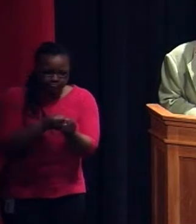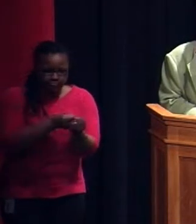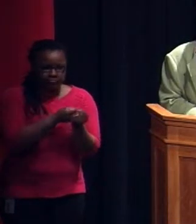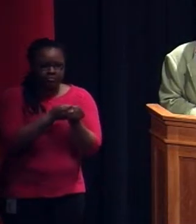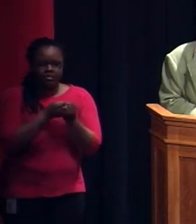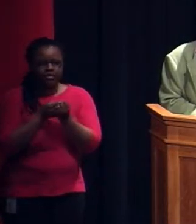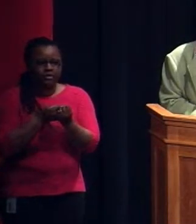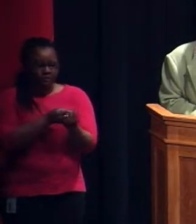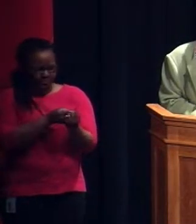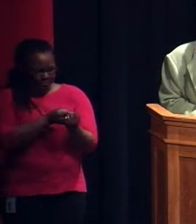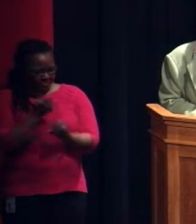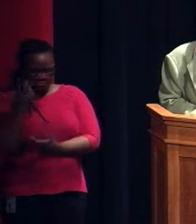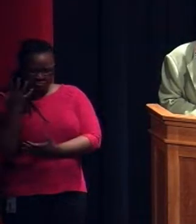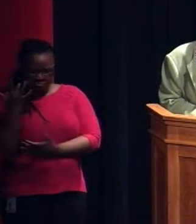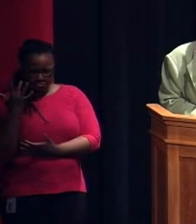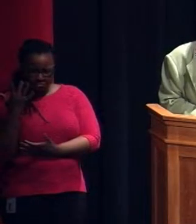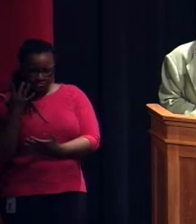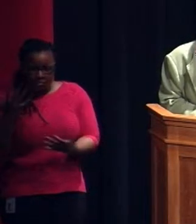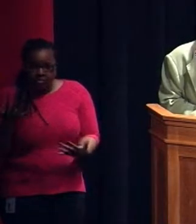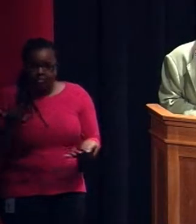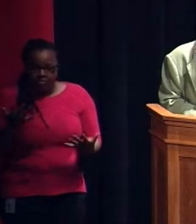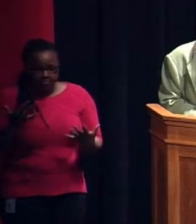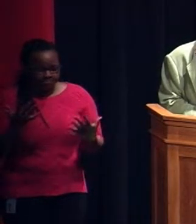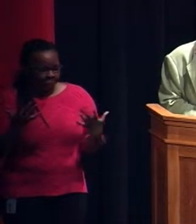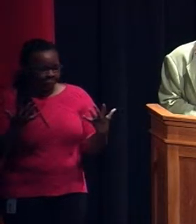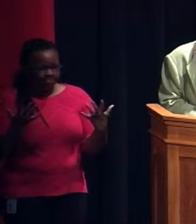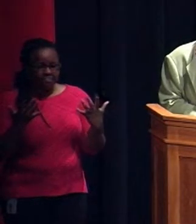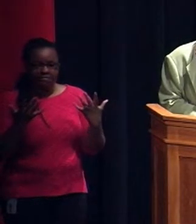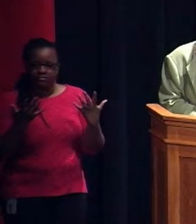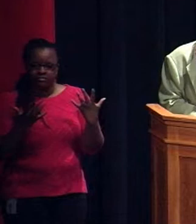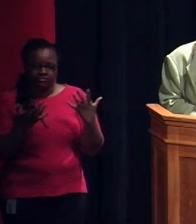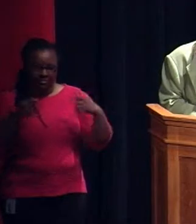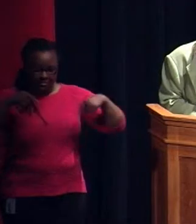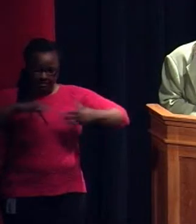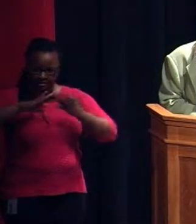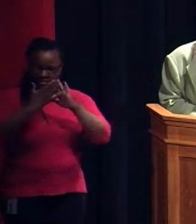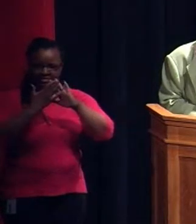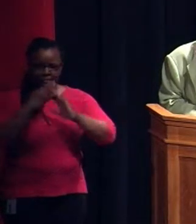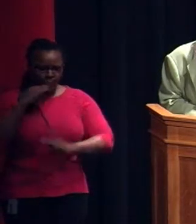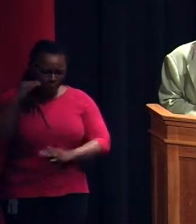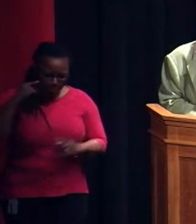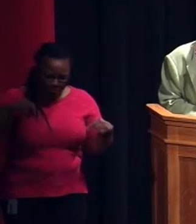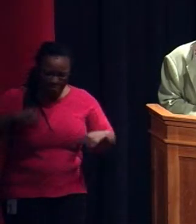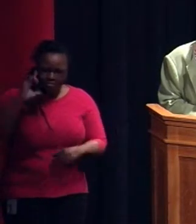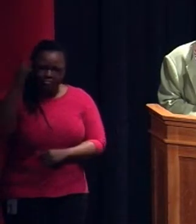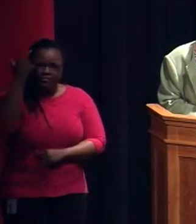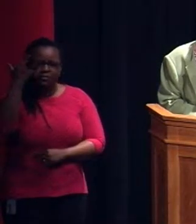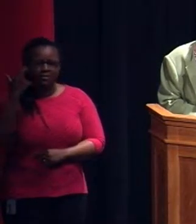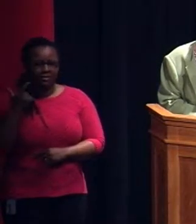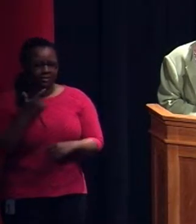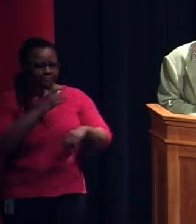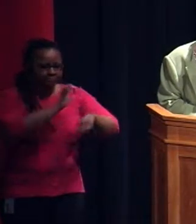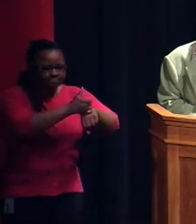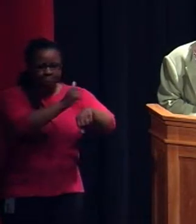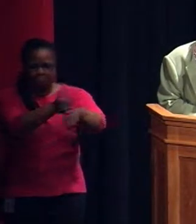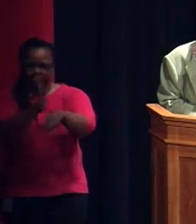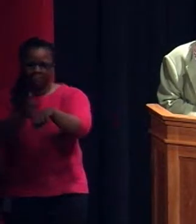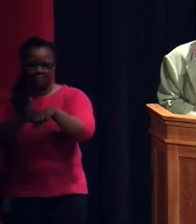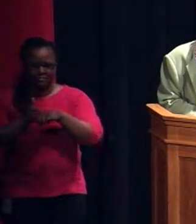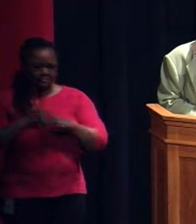to desegregate key institutions in our home city of Lynchburg and throughout the state of